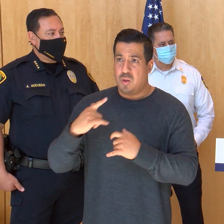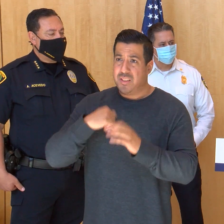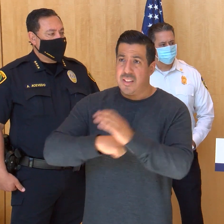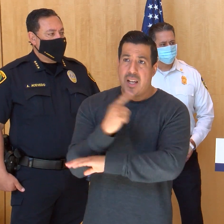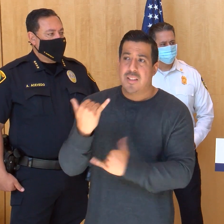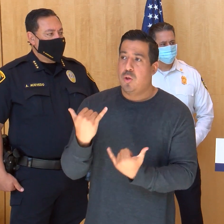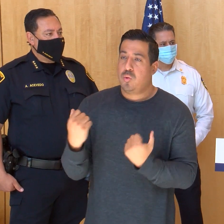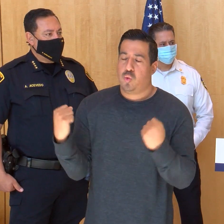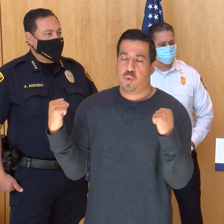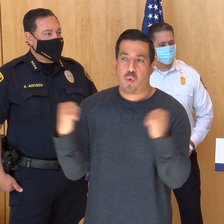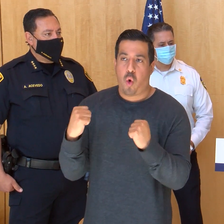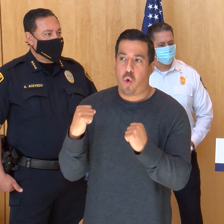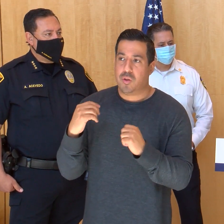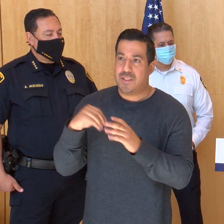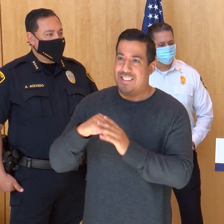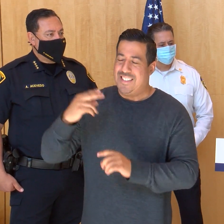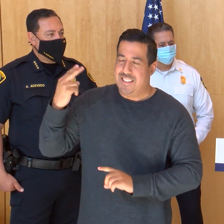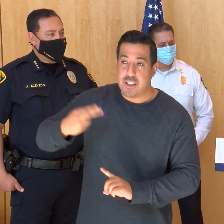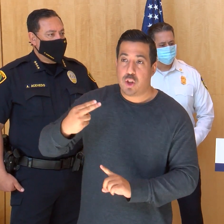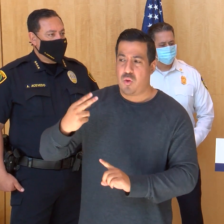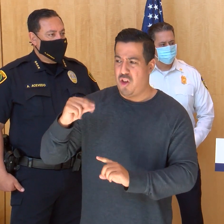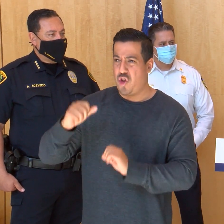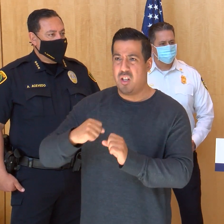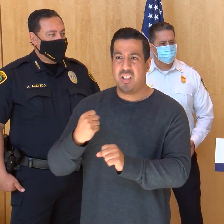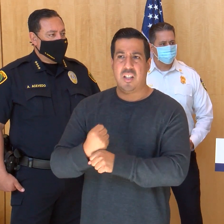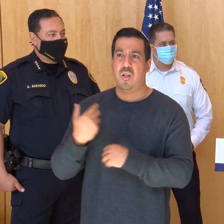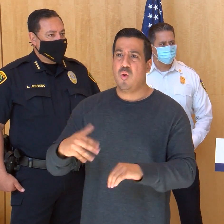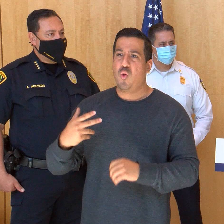our history in the last 30 years. It's